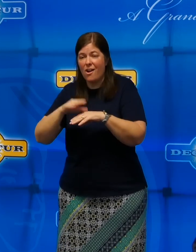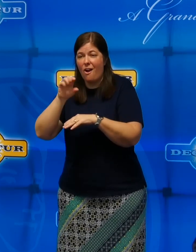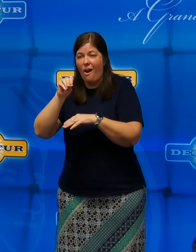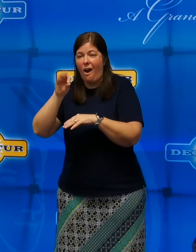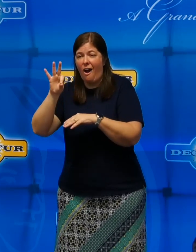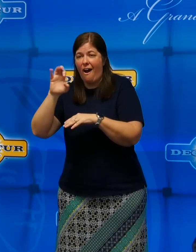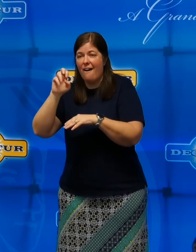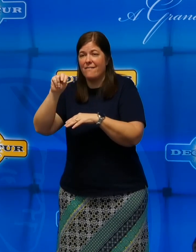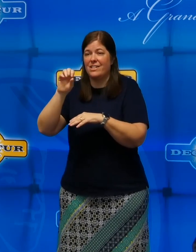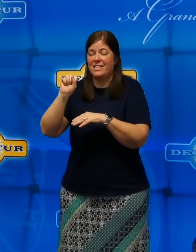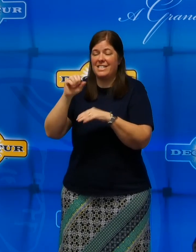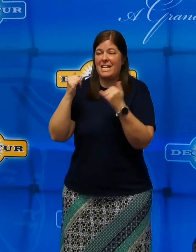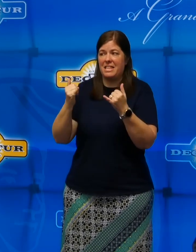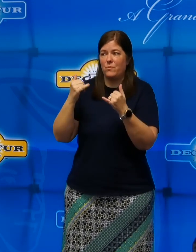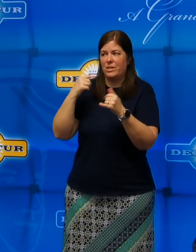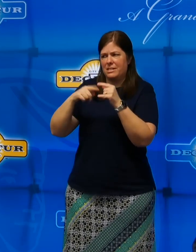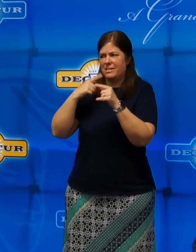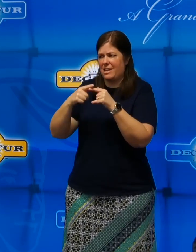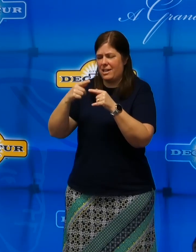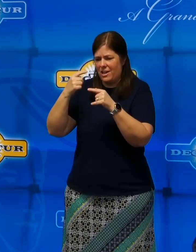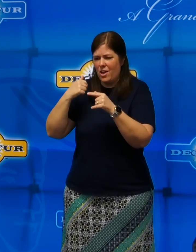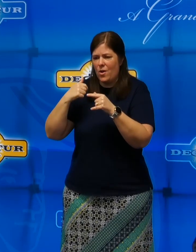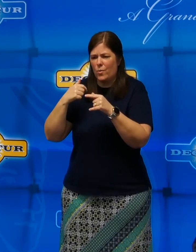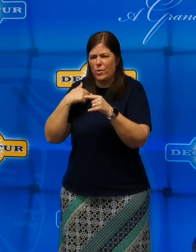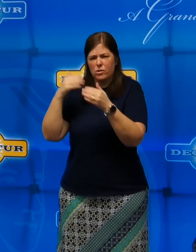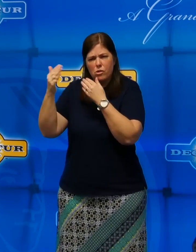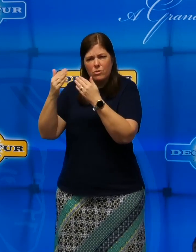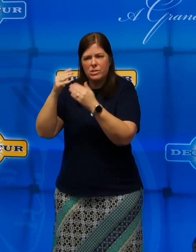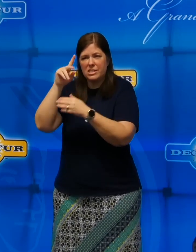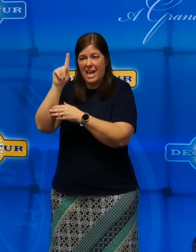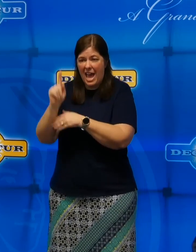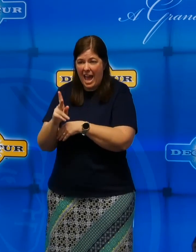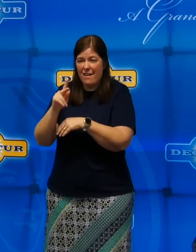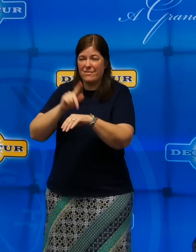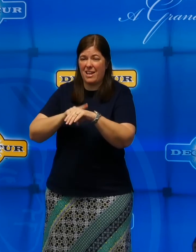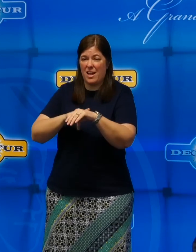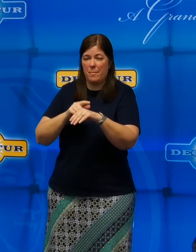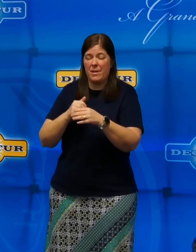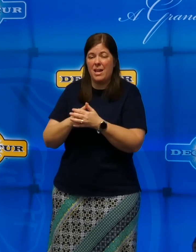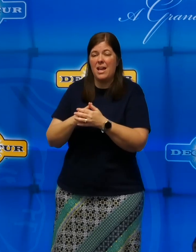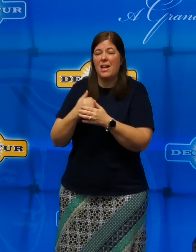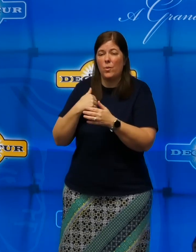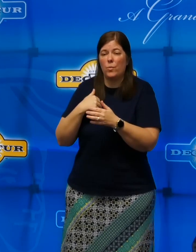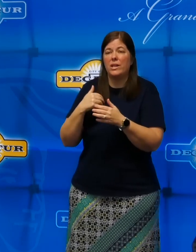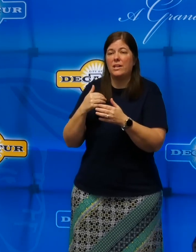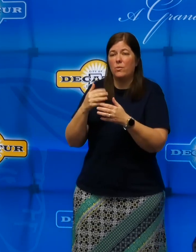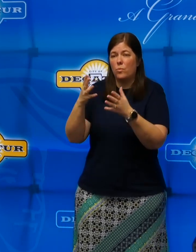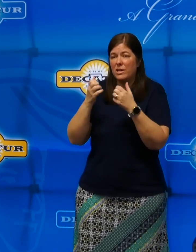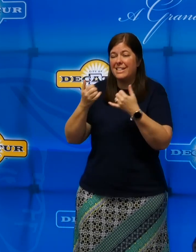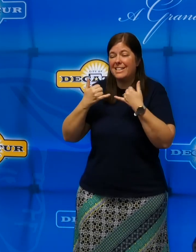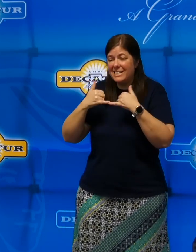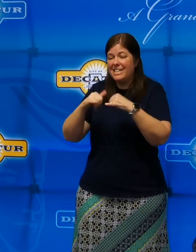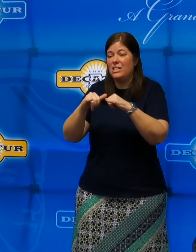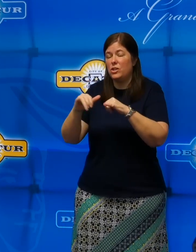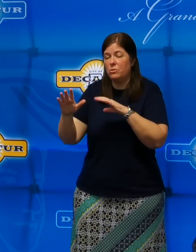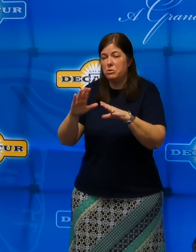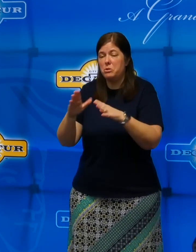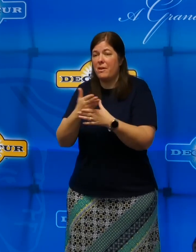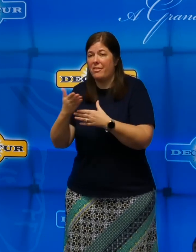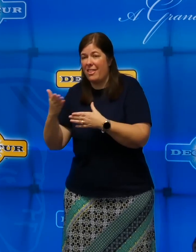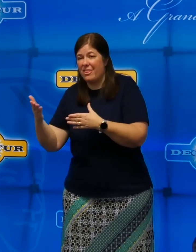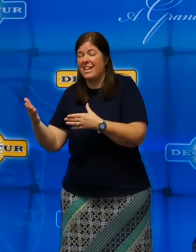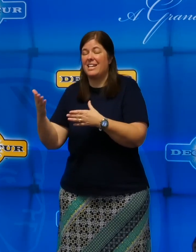we don't want to do during halftime is go back to what we were doing in the first quarter that wasn't working before we had to shift gears.